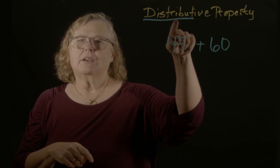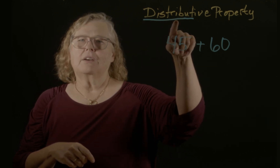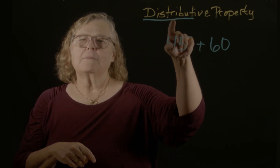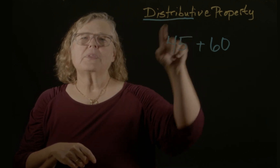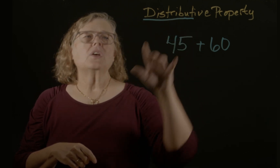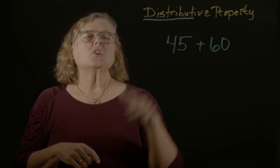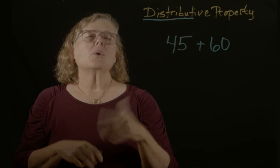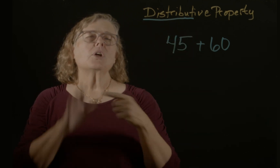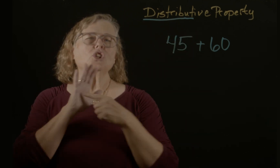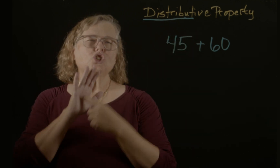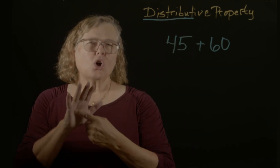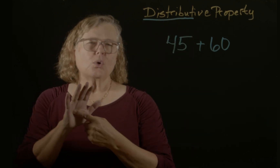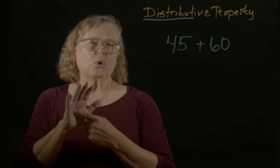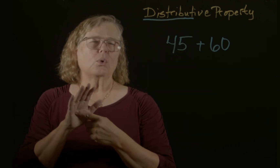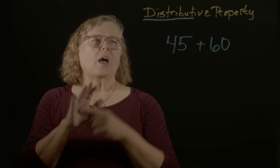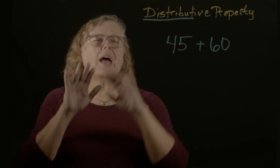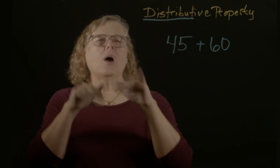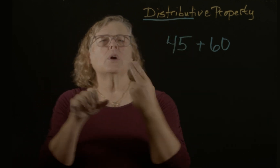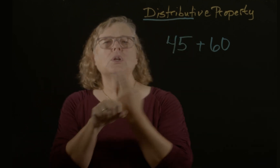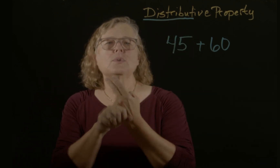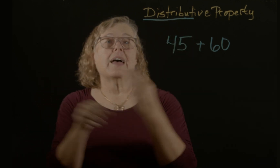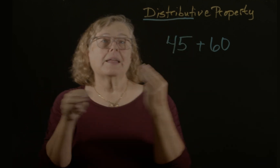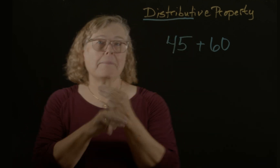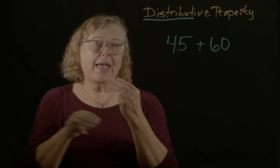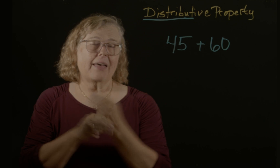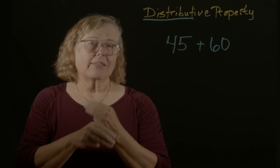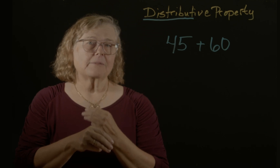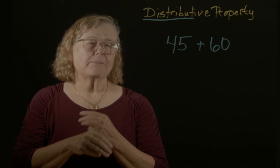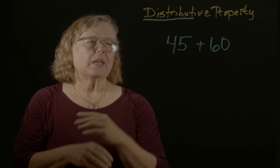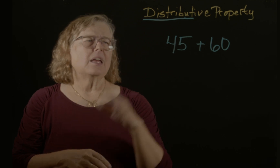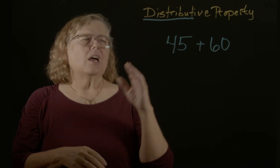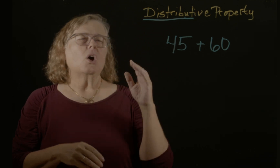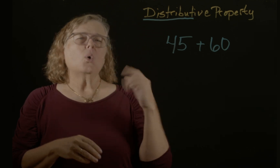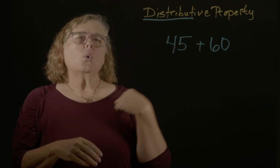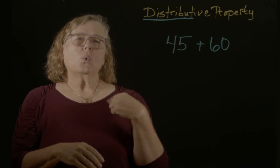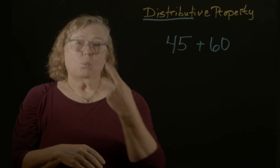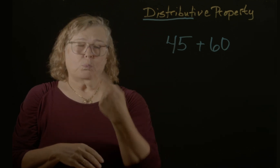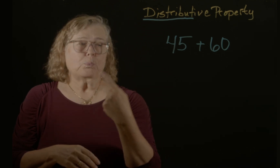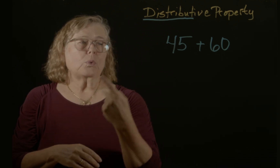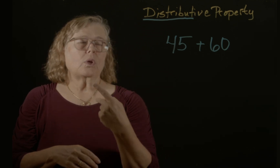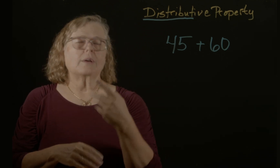some candy. That's what distributive property means. It shows that how you use it in math.